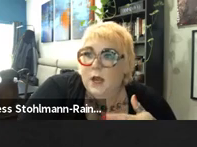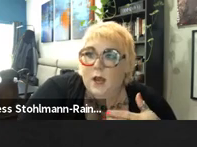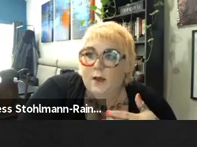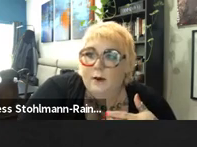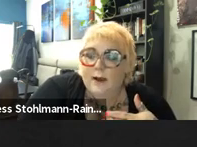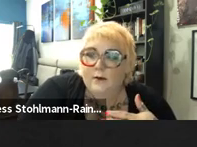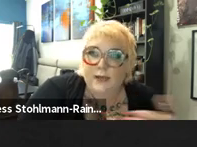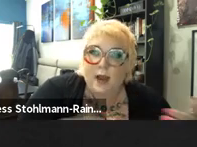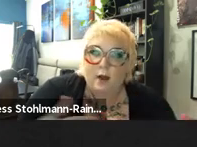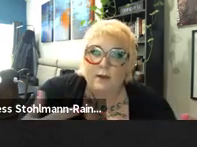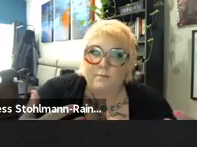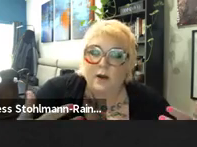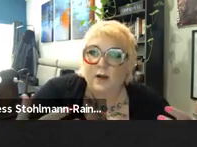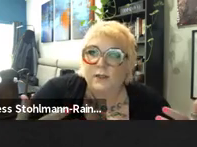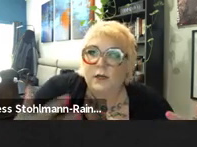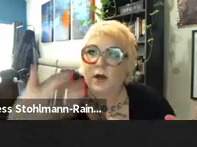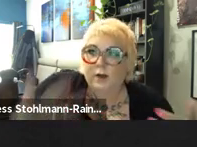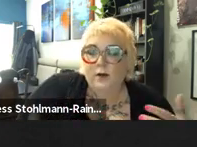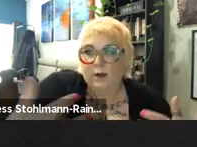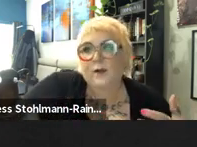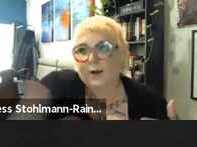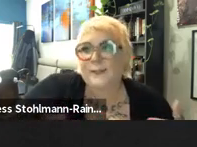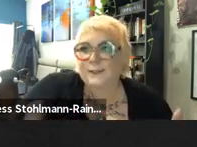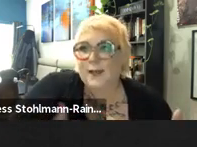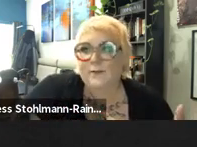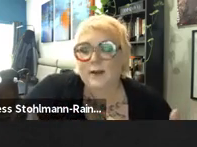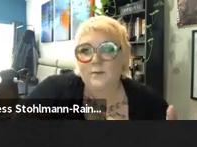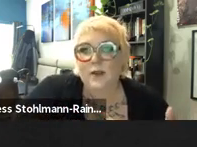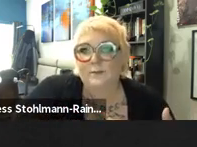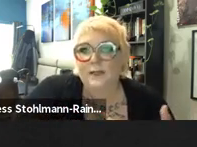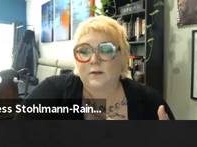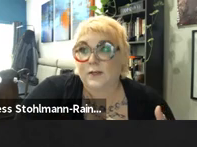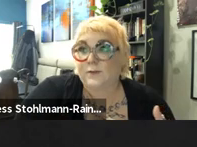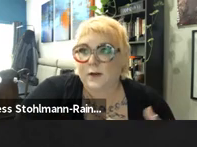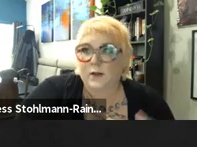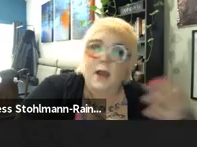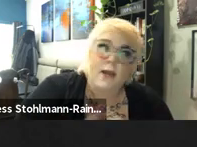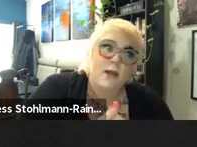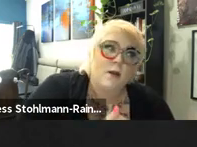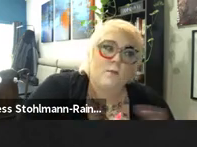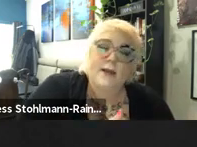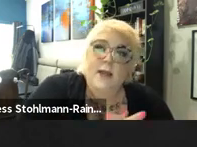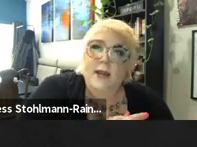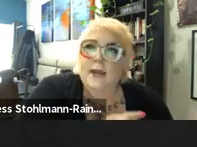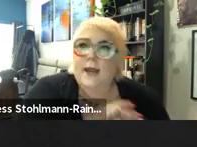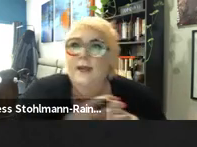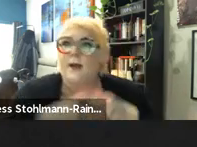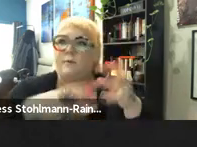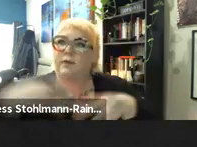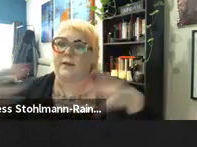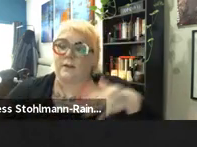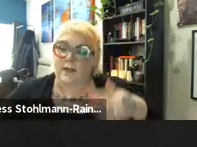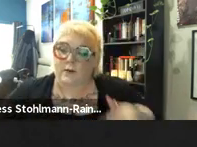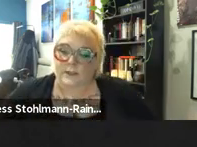uh around how we merge our current crisis line volume that comes in through a different line with 988